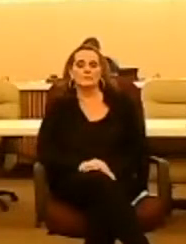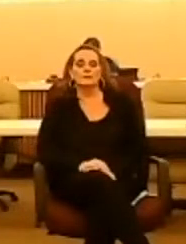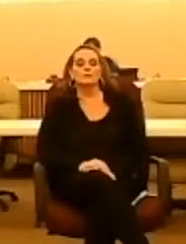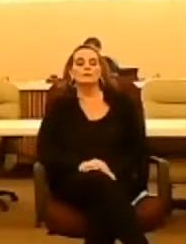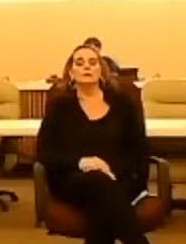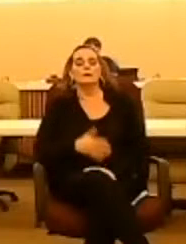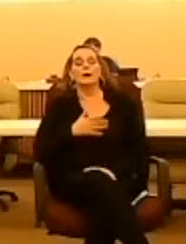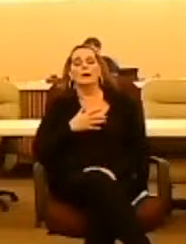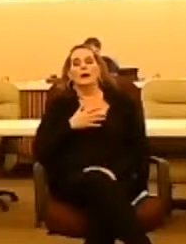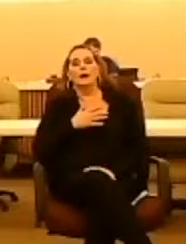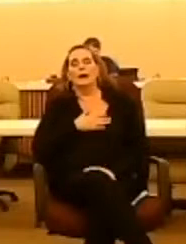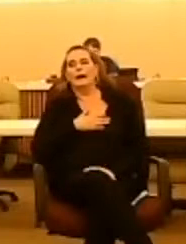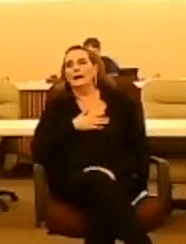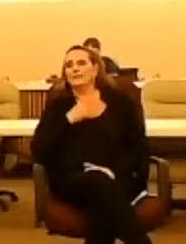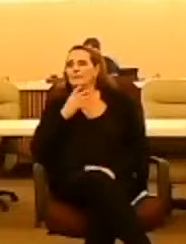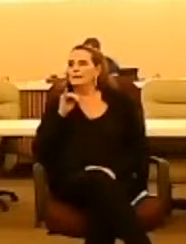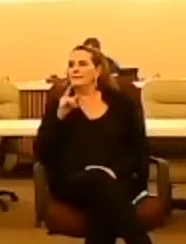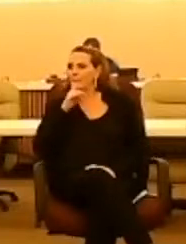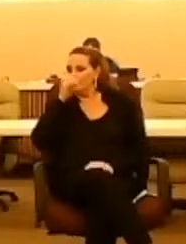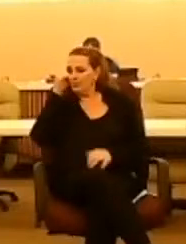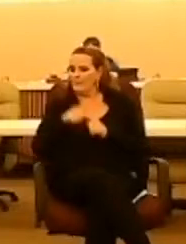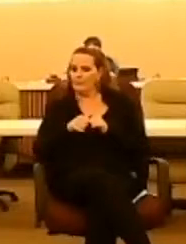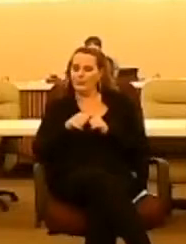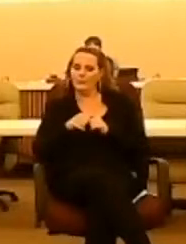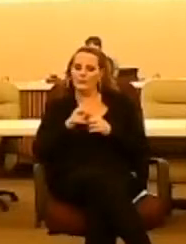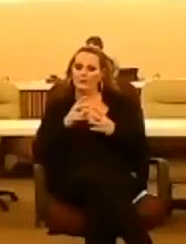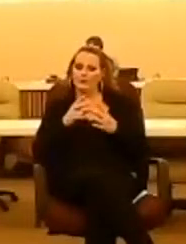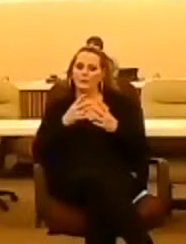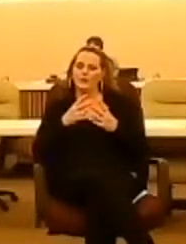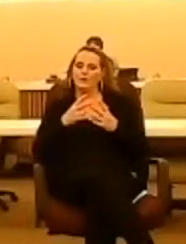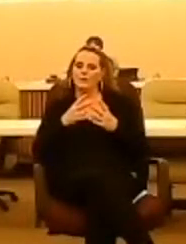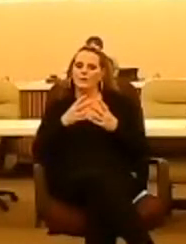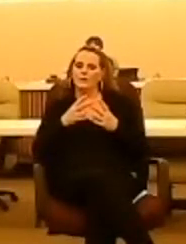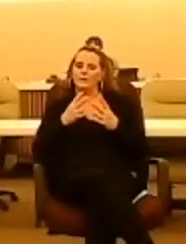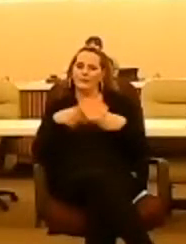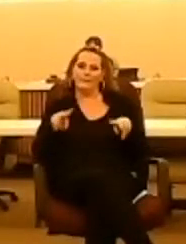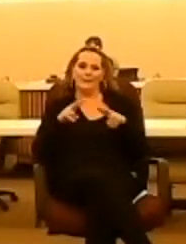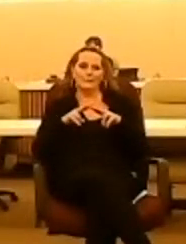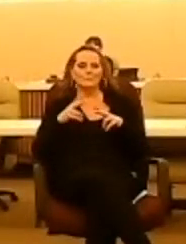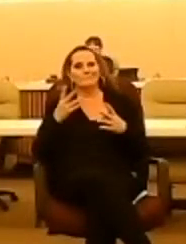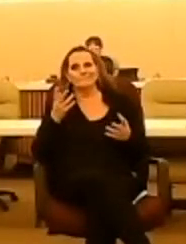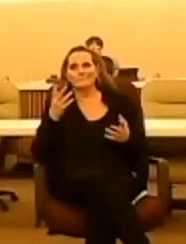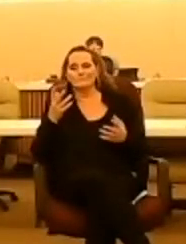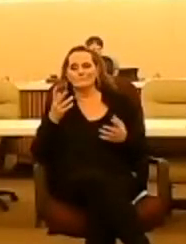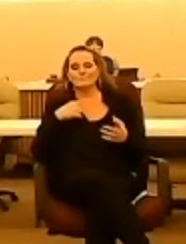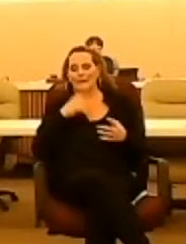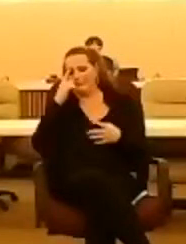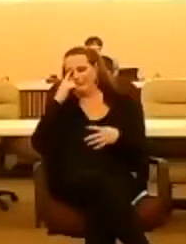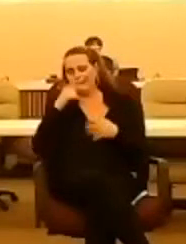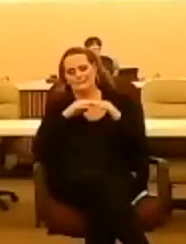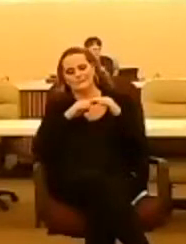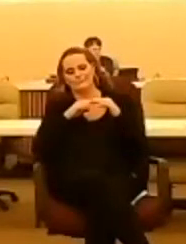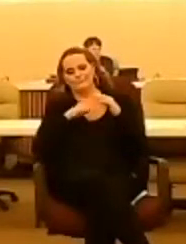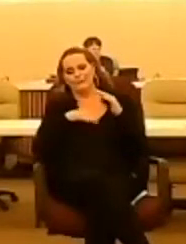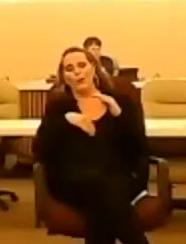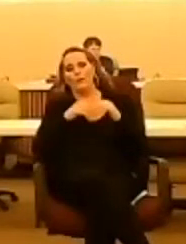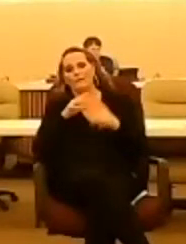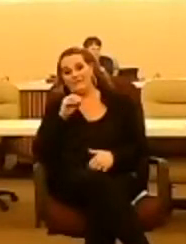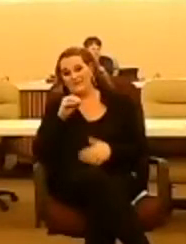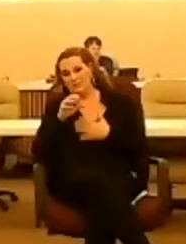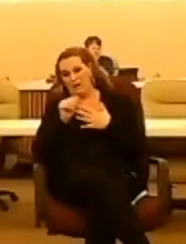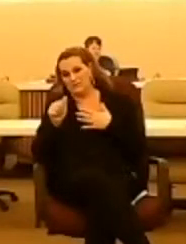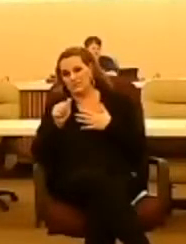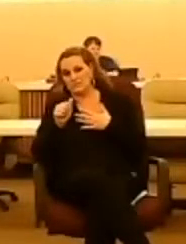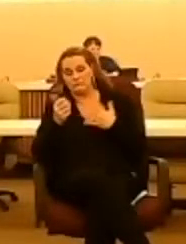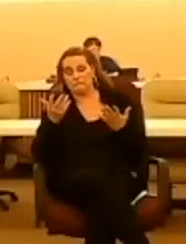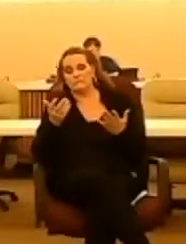my recollection on the value, boy, I think it's under $50 a home,